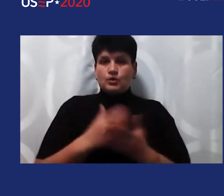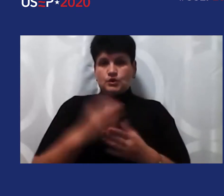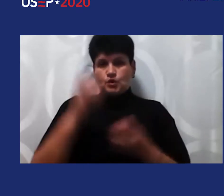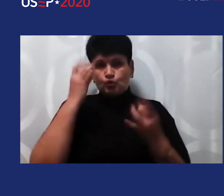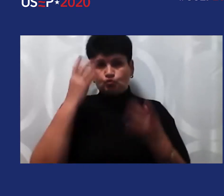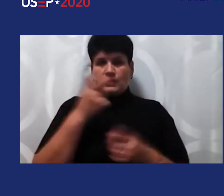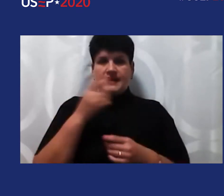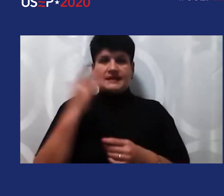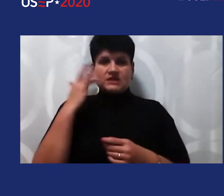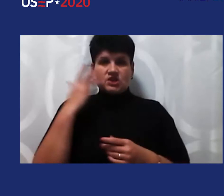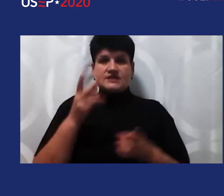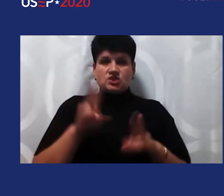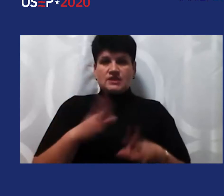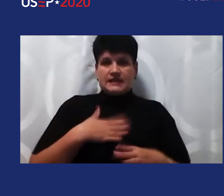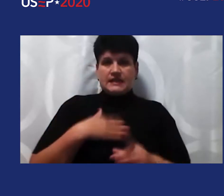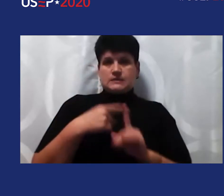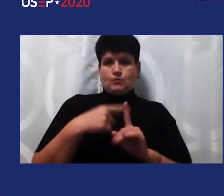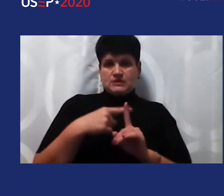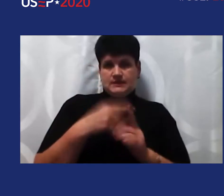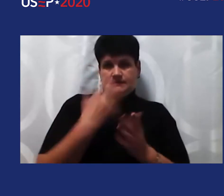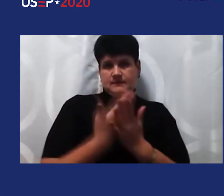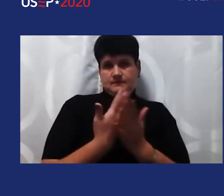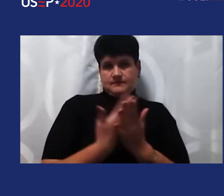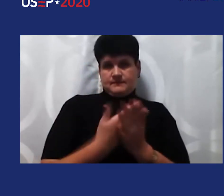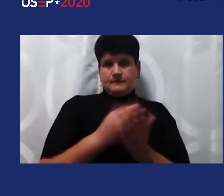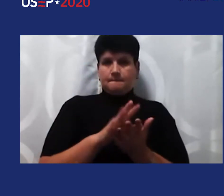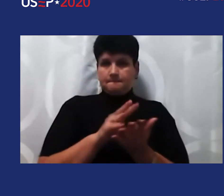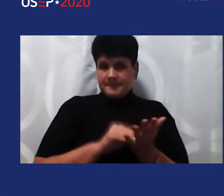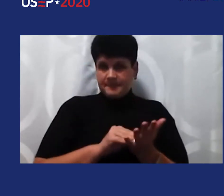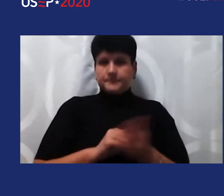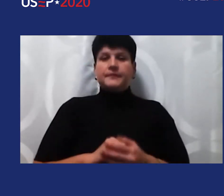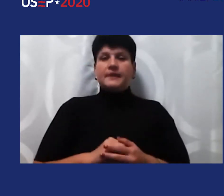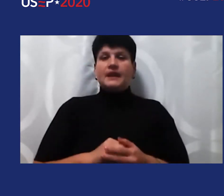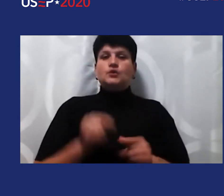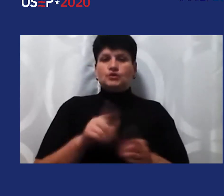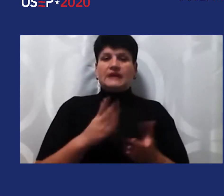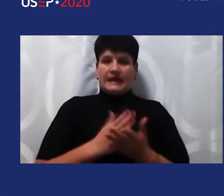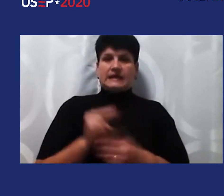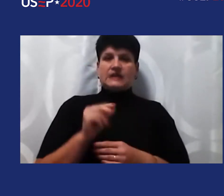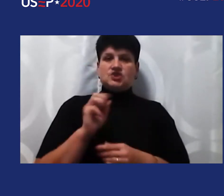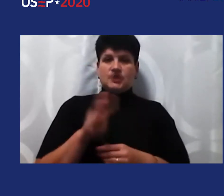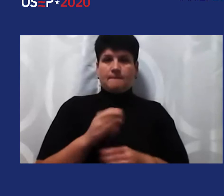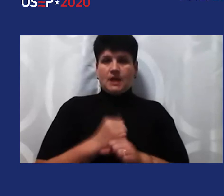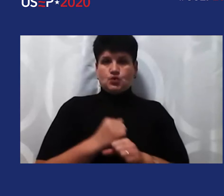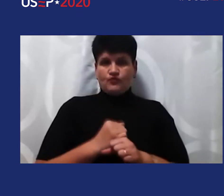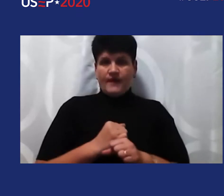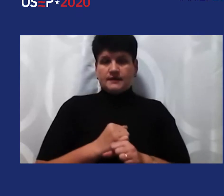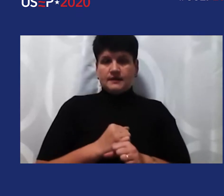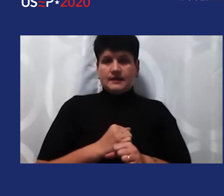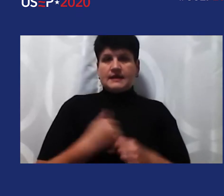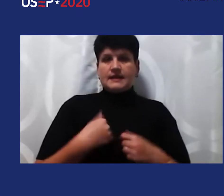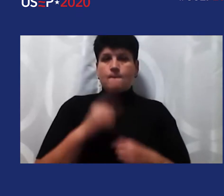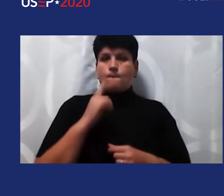with debates here, and we want the US to stay the positive example to follow for us. So room